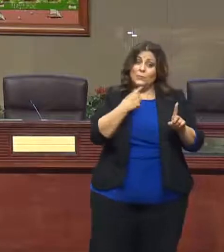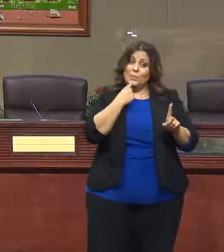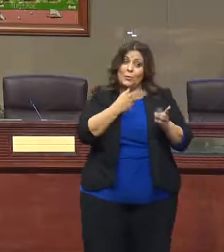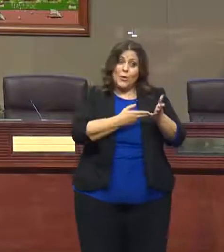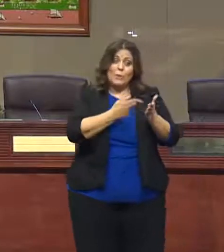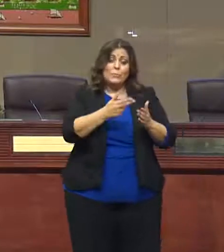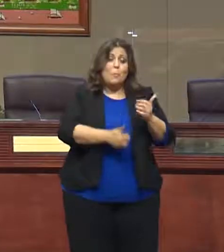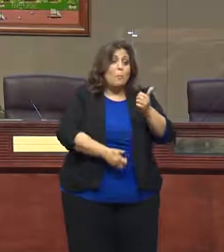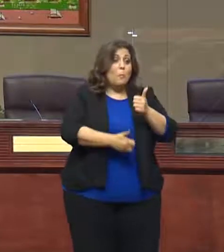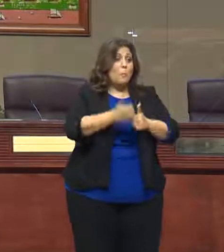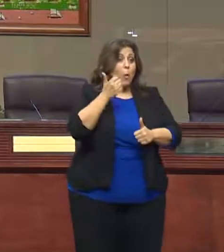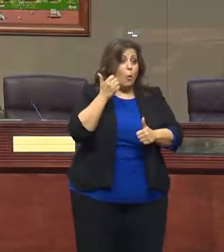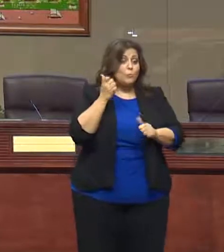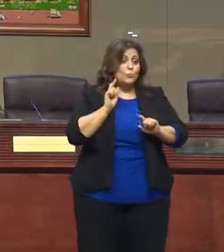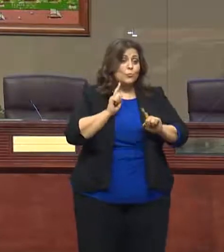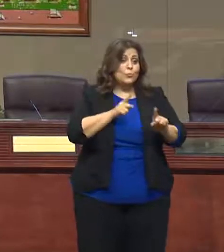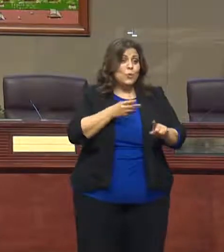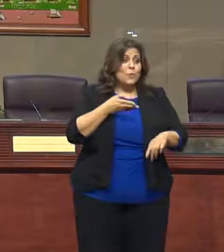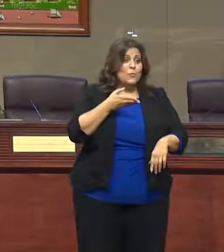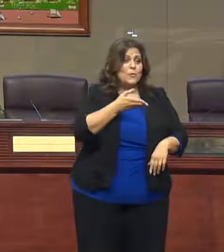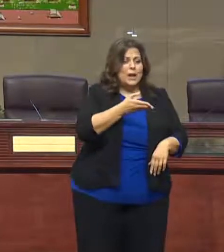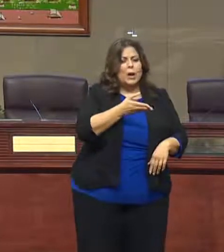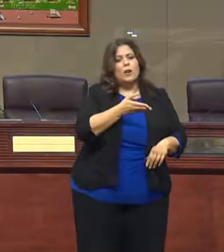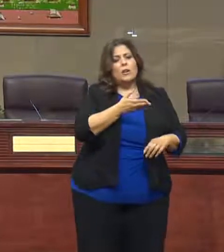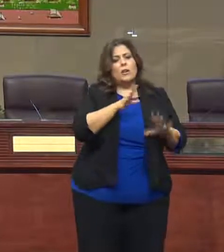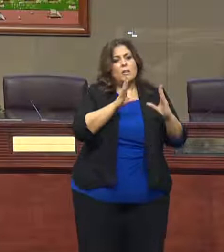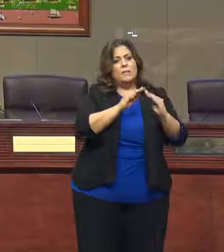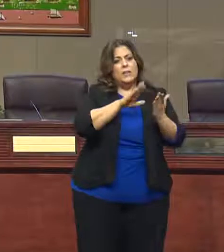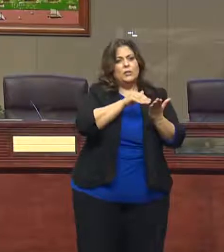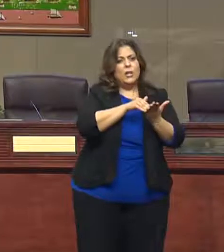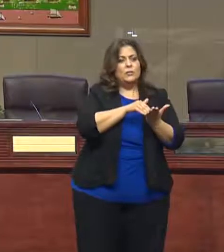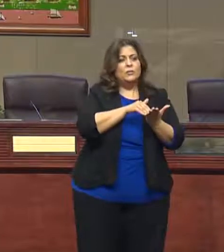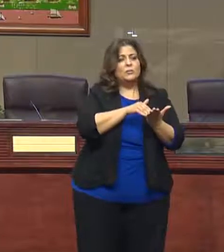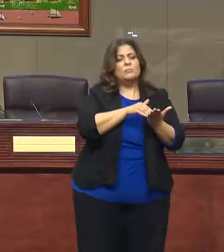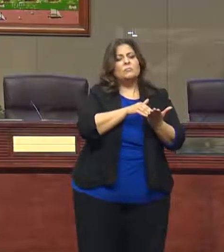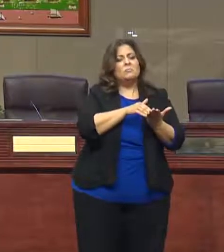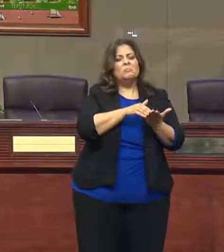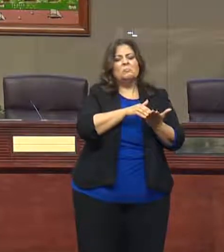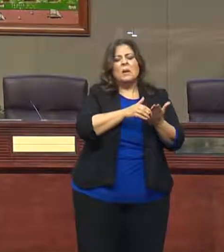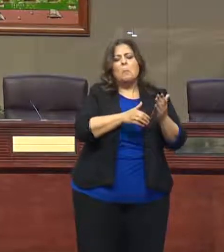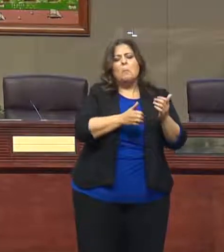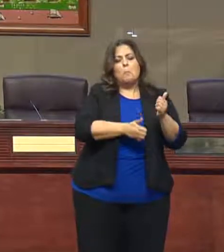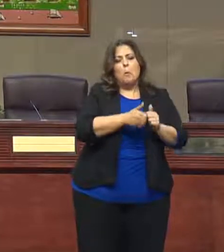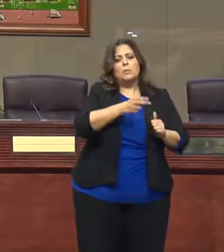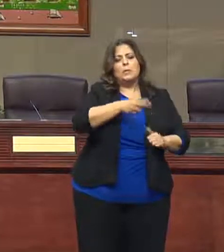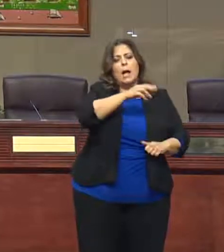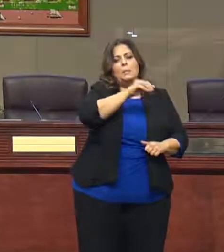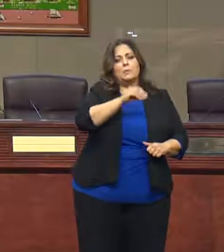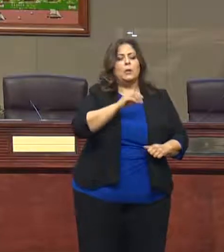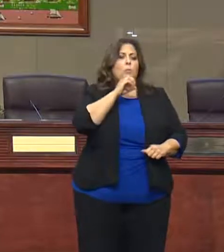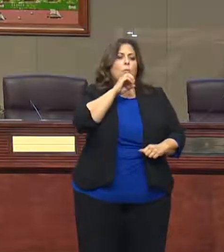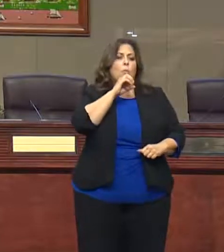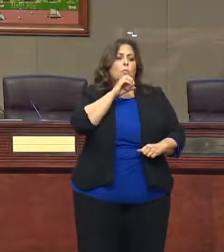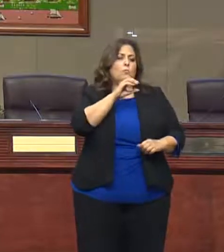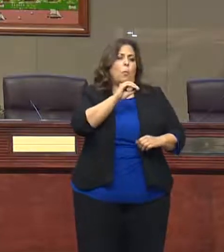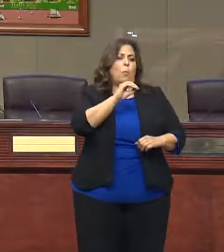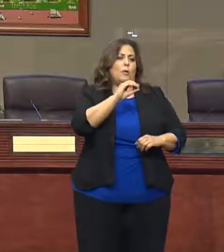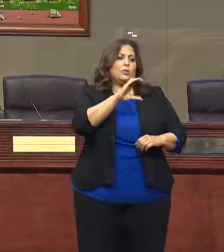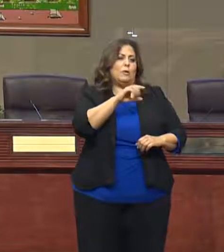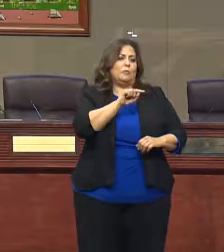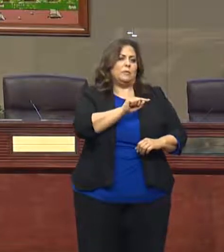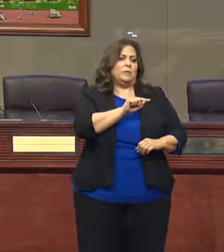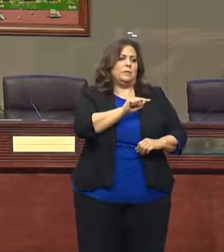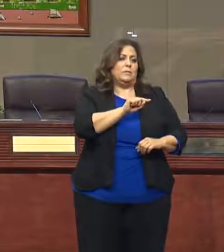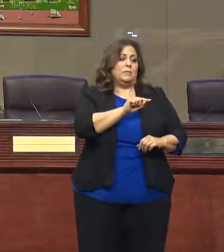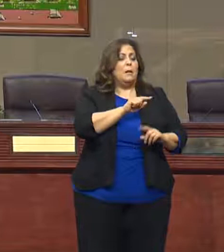overwhelming majority of people who were vaccinated at the convention center over time were Orange County residents. But there were residents from all the